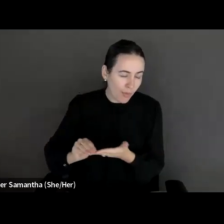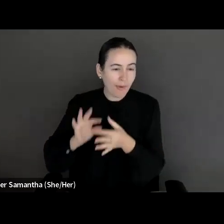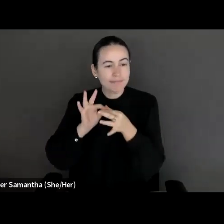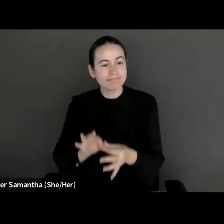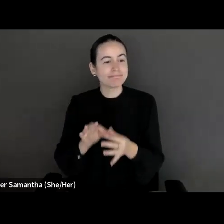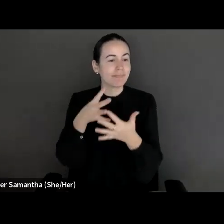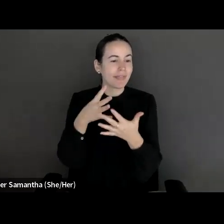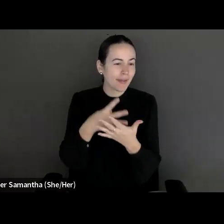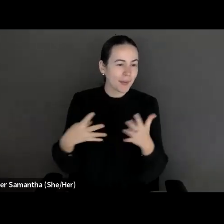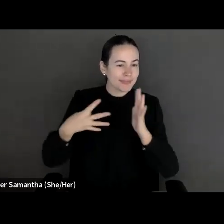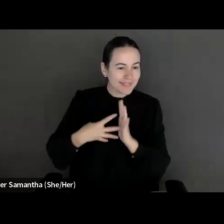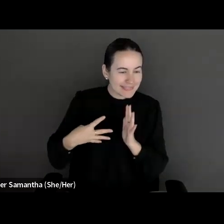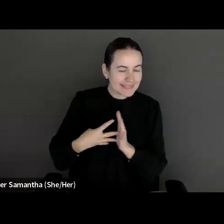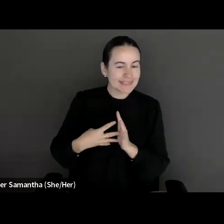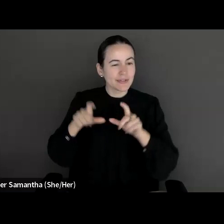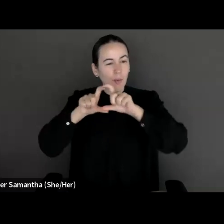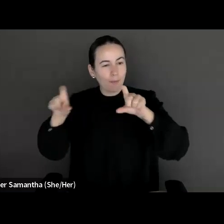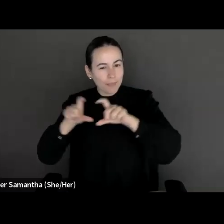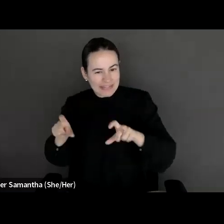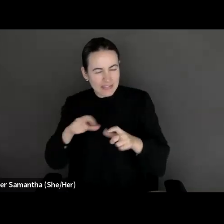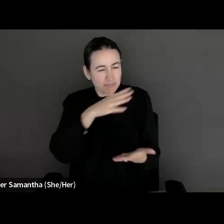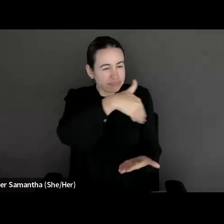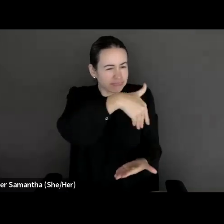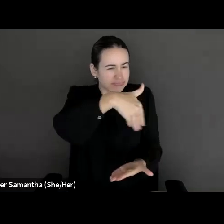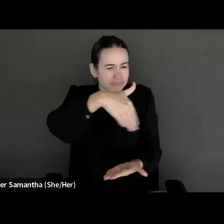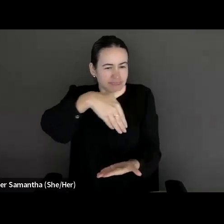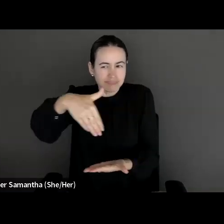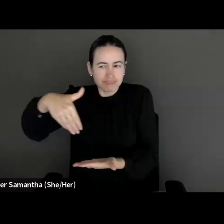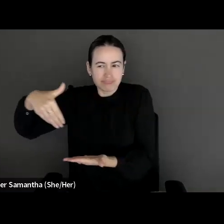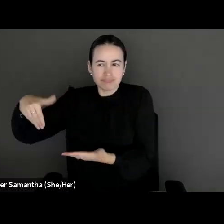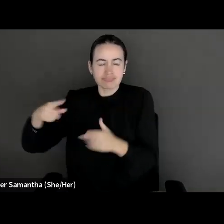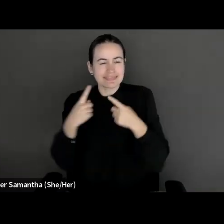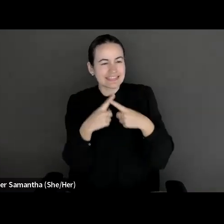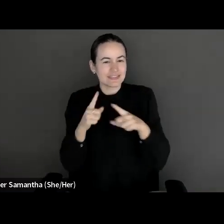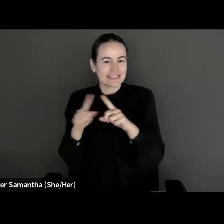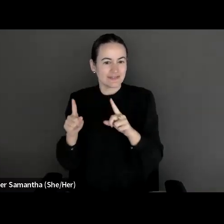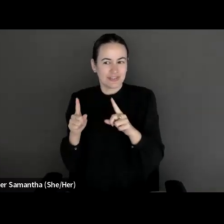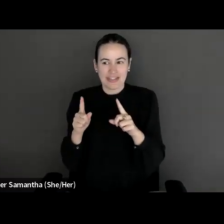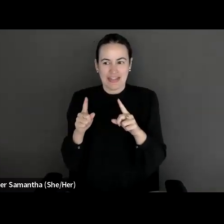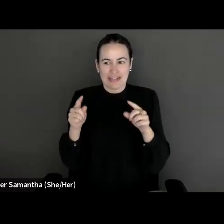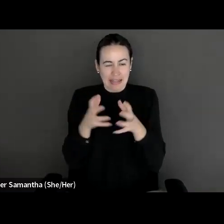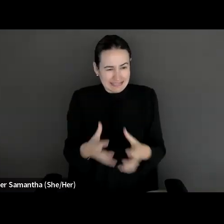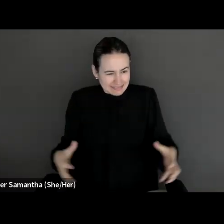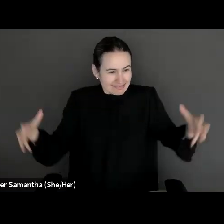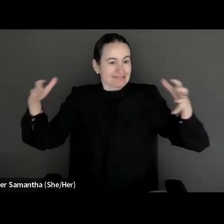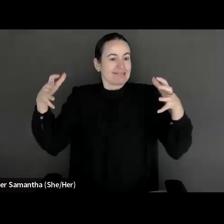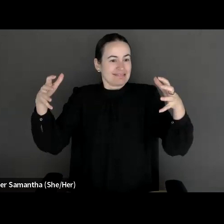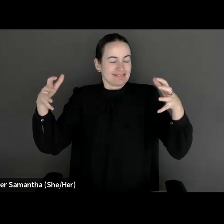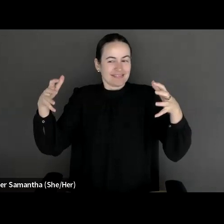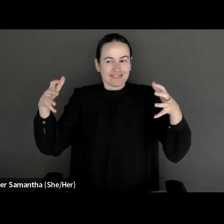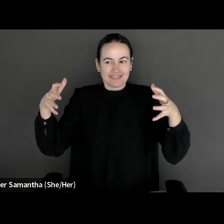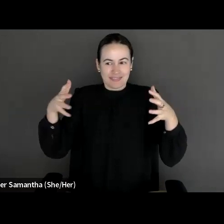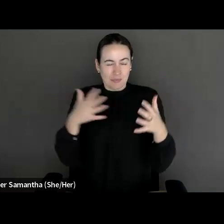agencies, or any other kind of scale development studies that we could put our hands on. But when we submitted this